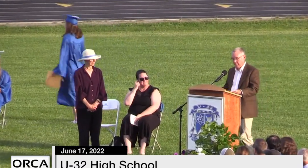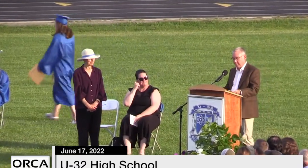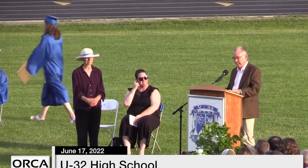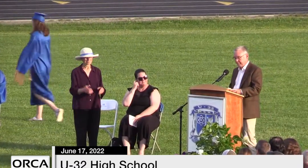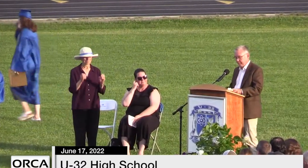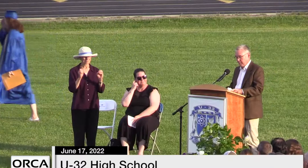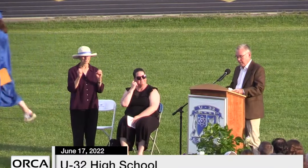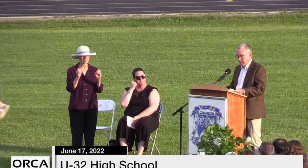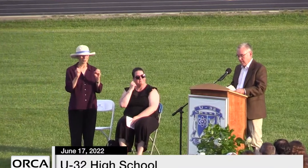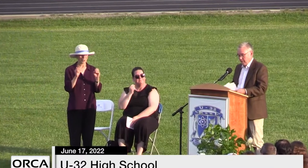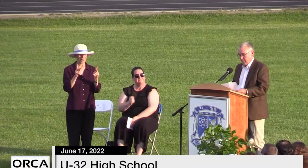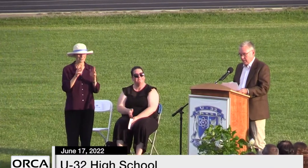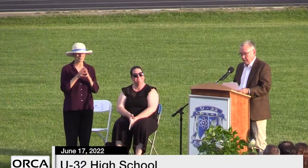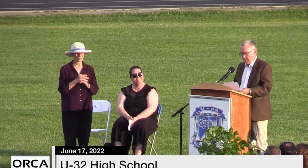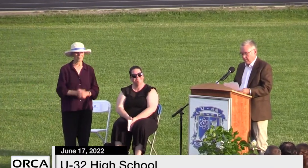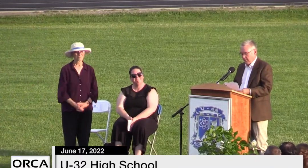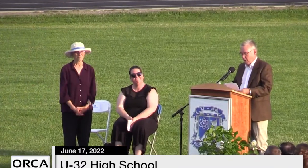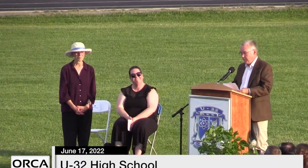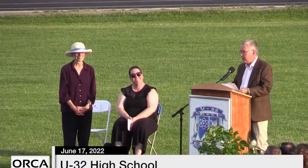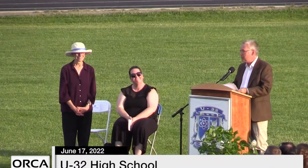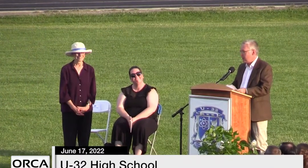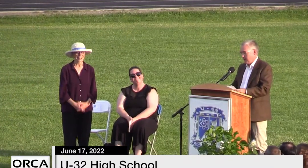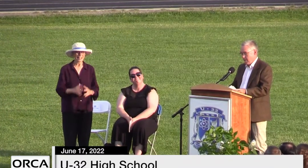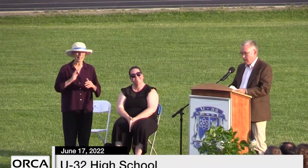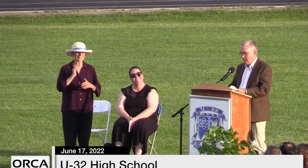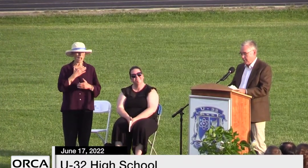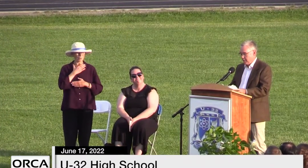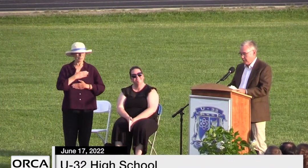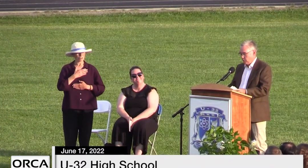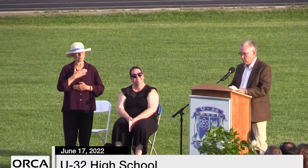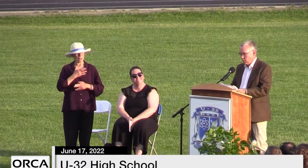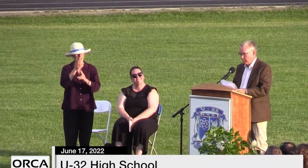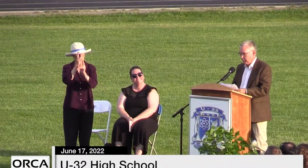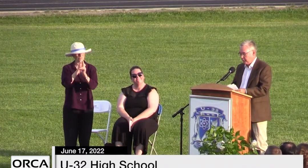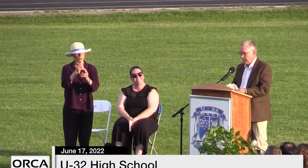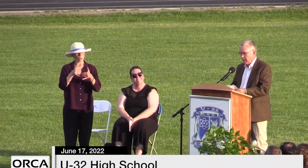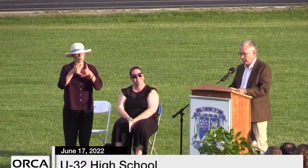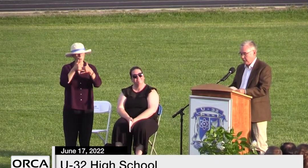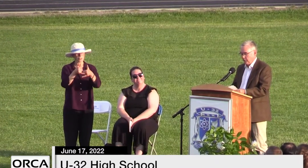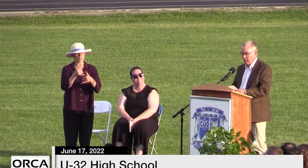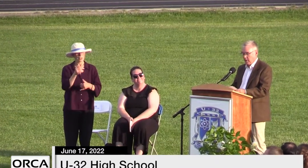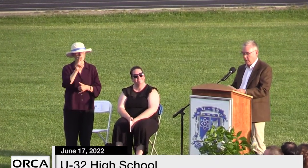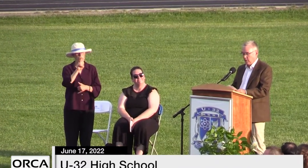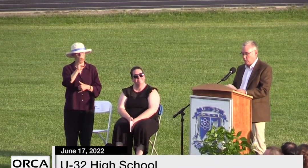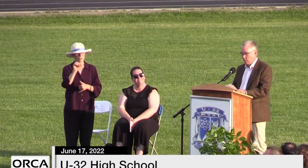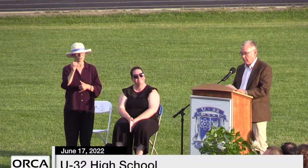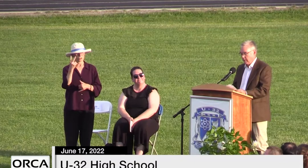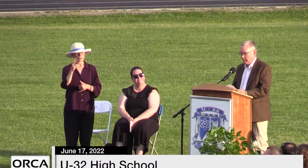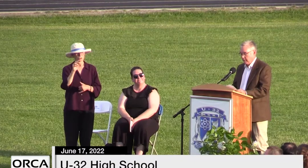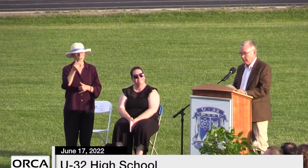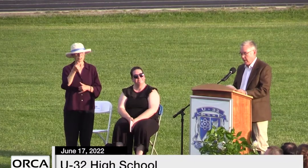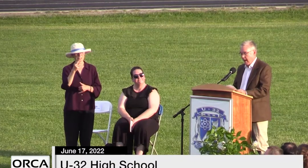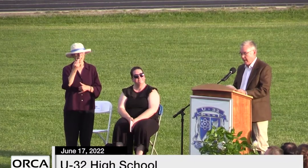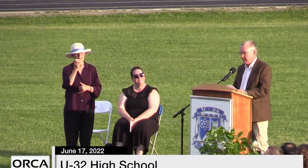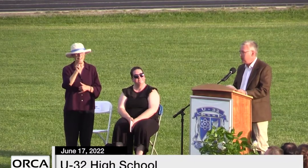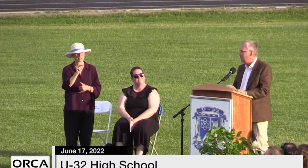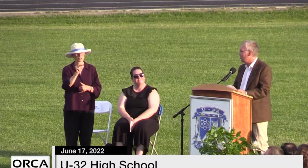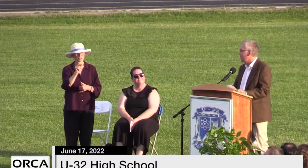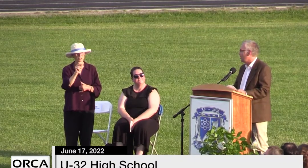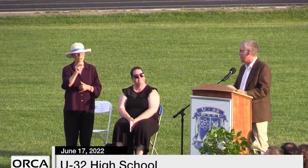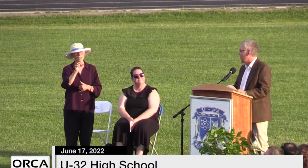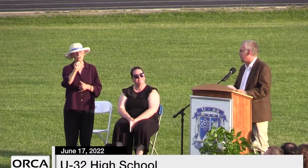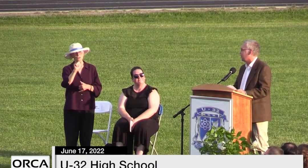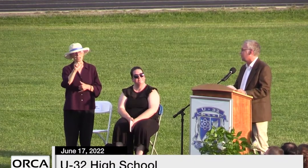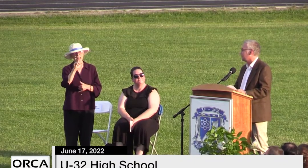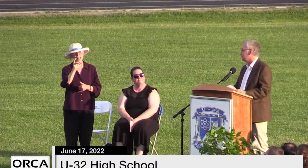All right. It is our pleasure and my honor to award the 2002 Gehagan Award to Allie